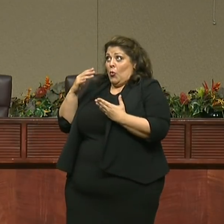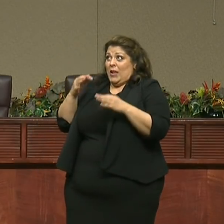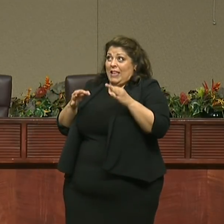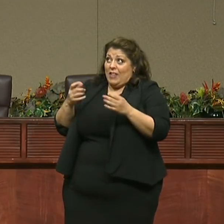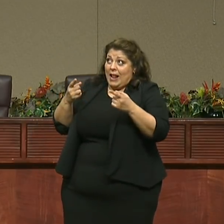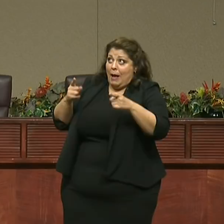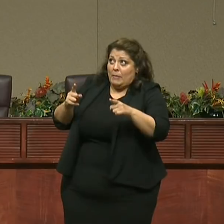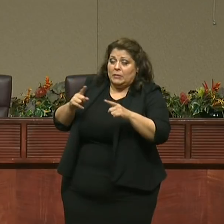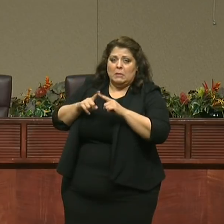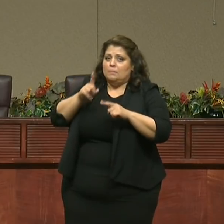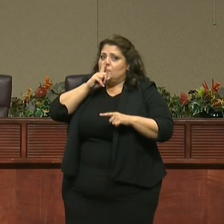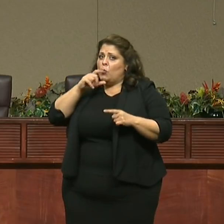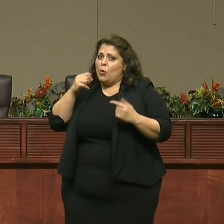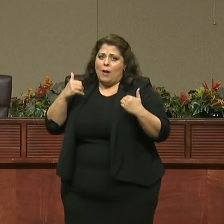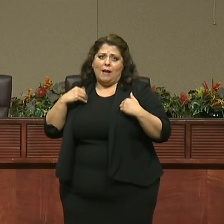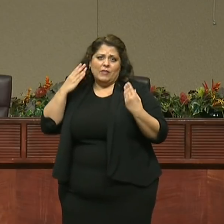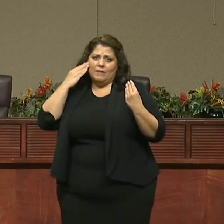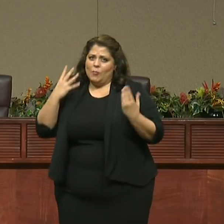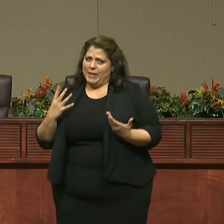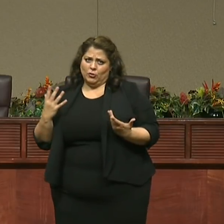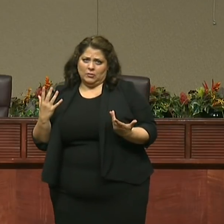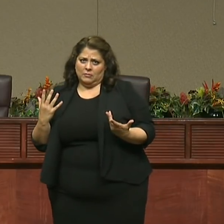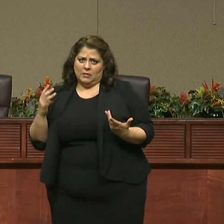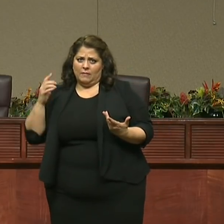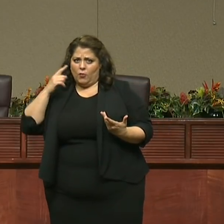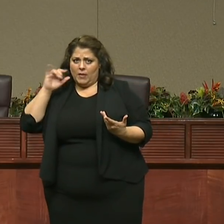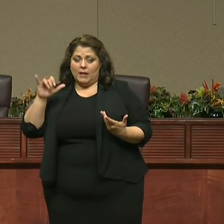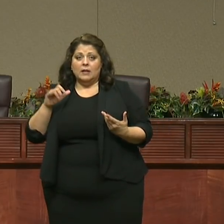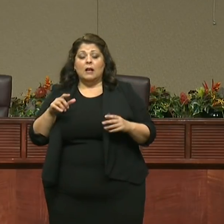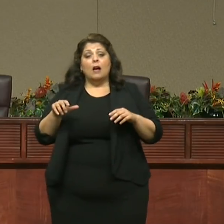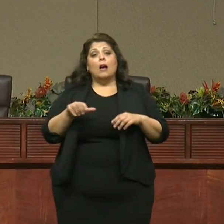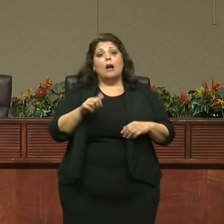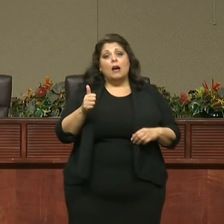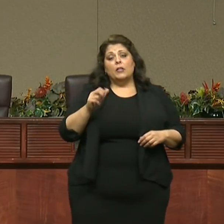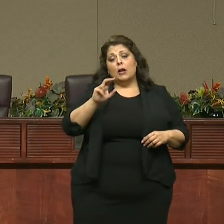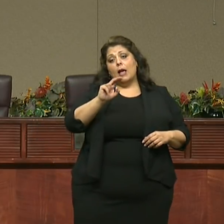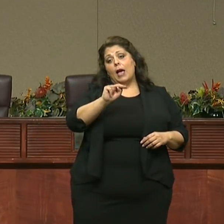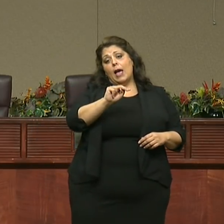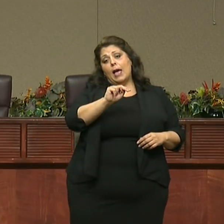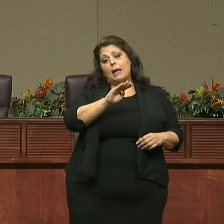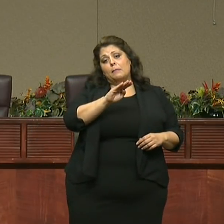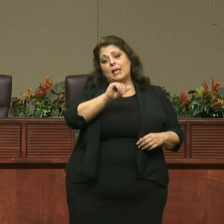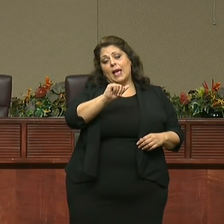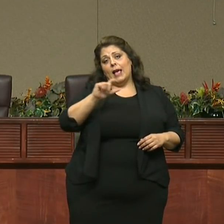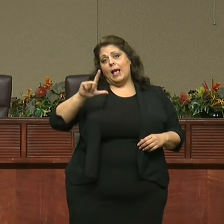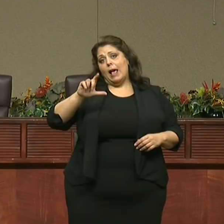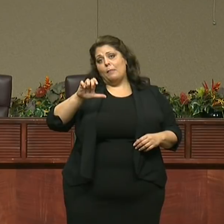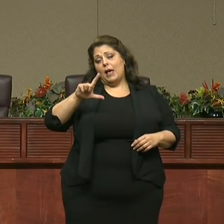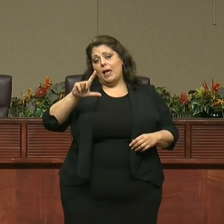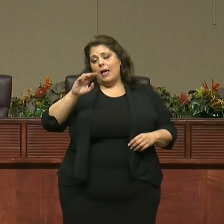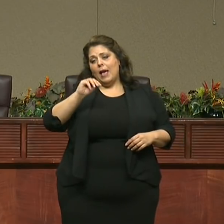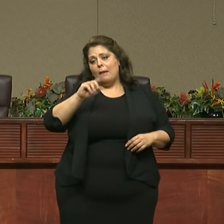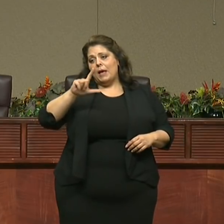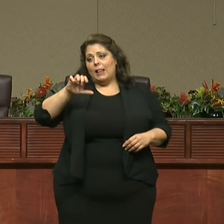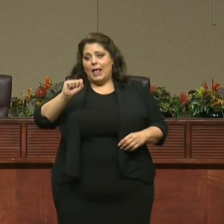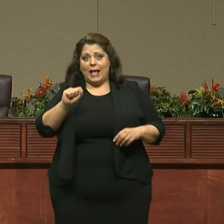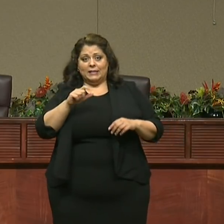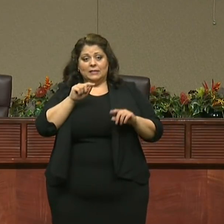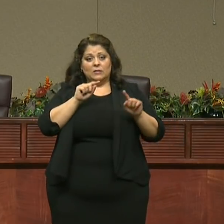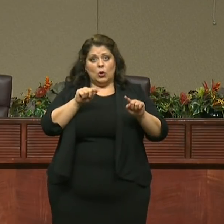information. And the other factor is the MBA testing and the MLS testing, which are testing very